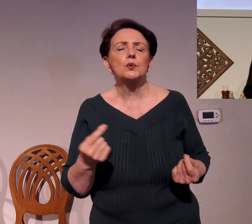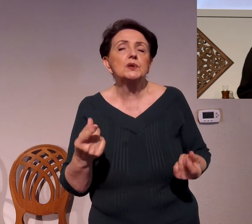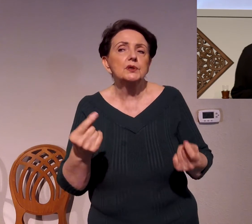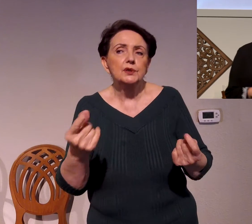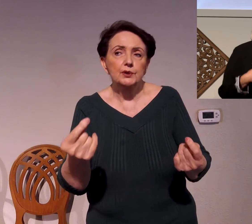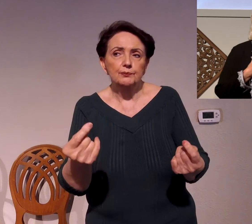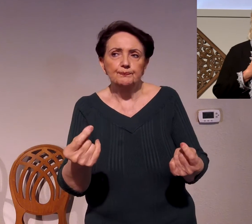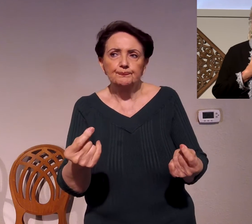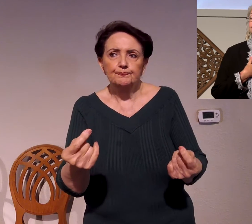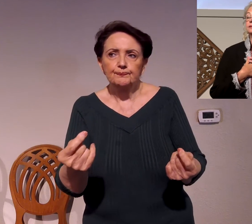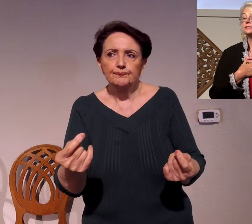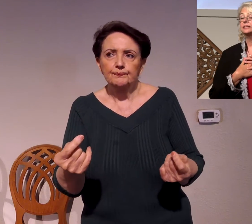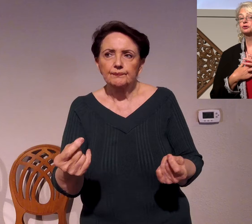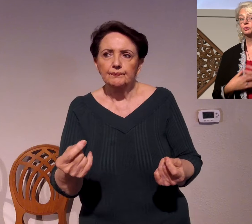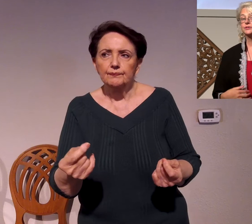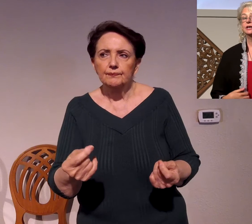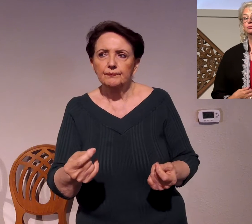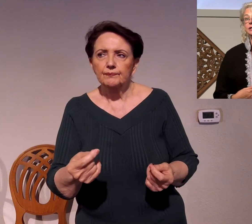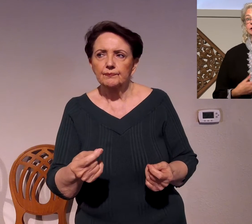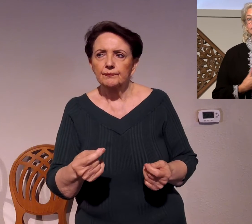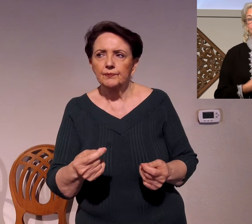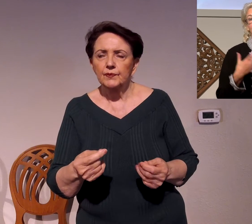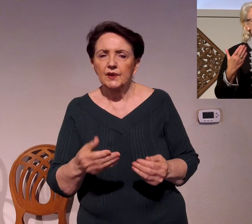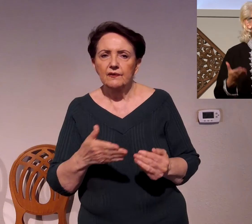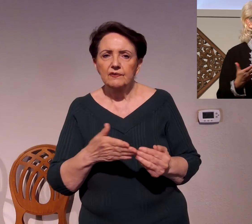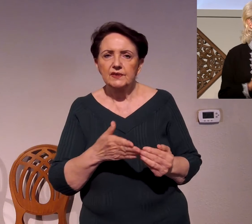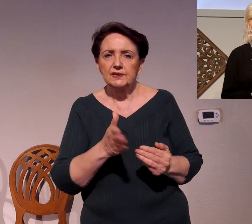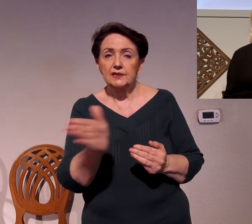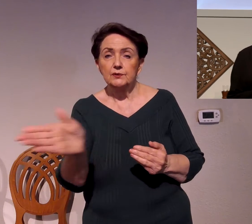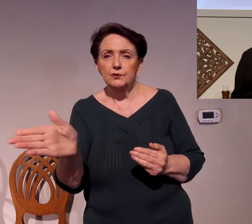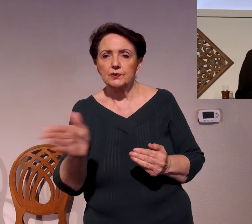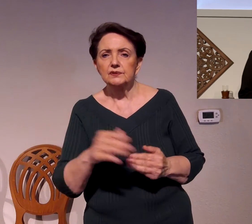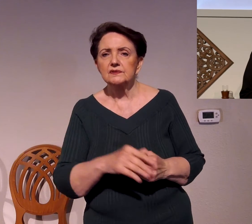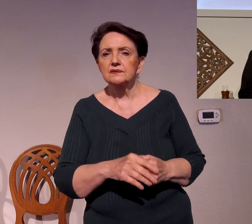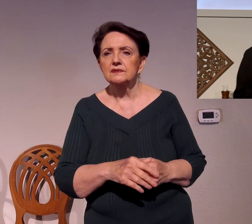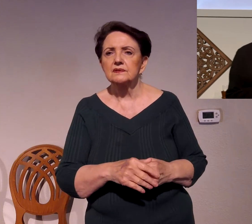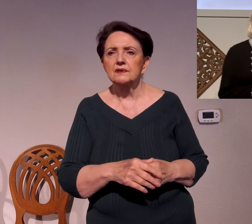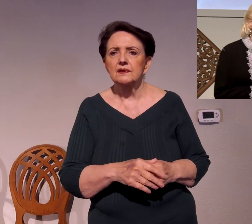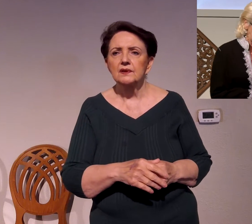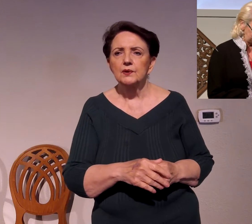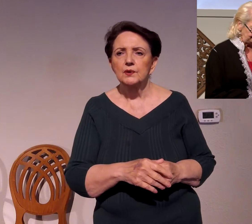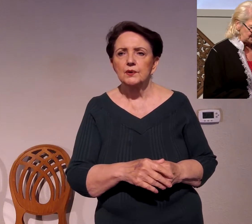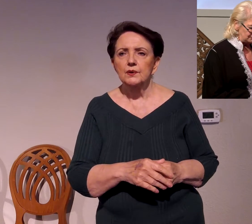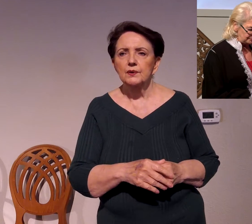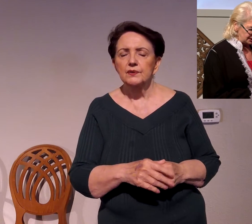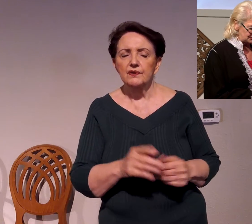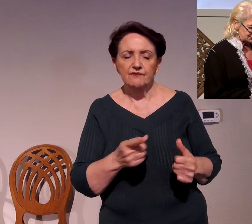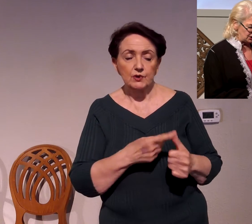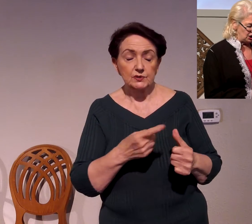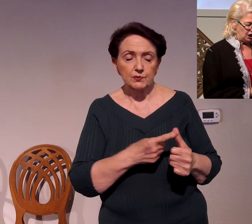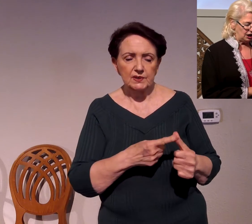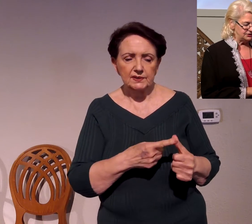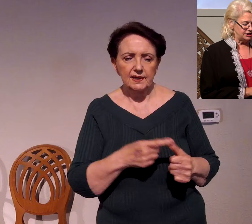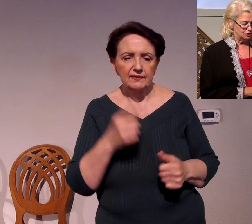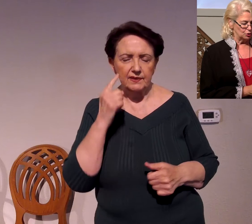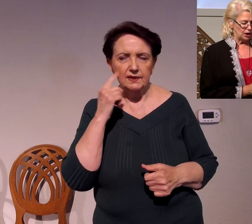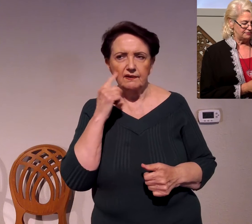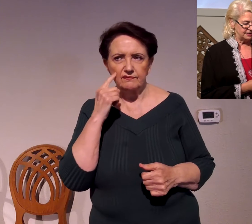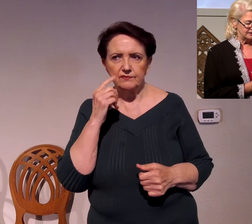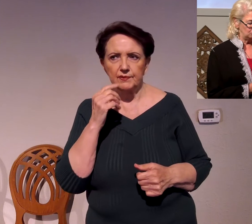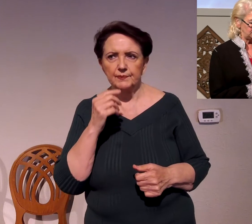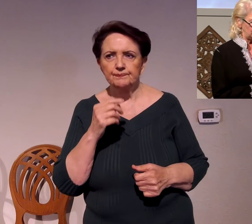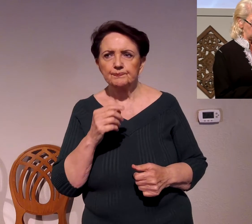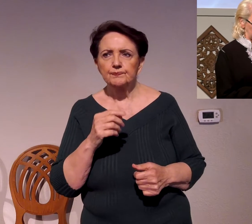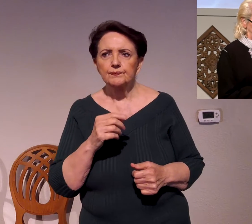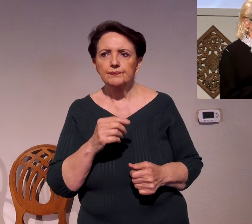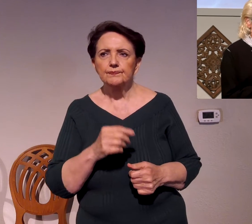right? What are the detours that we can come up with when we are taking a leap? The first one, the biggest detour I